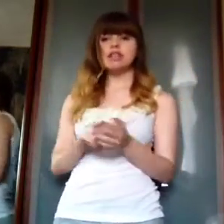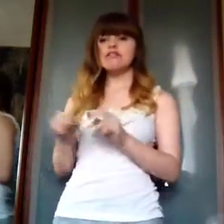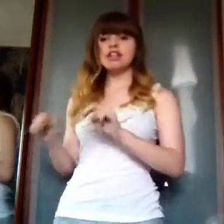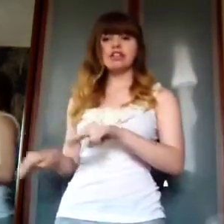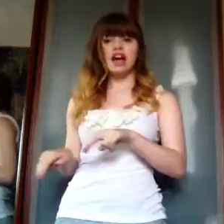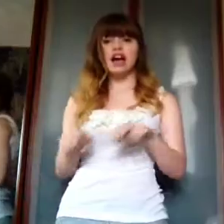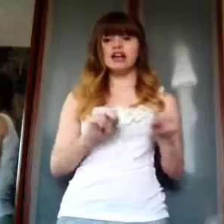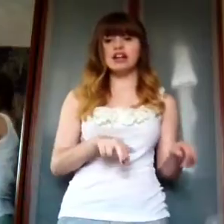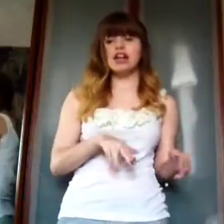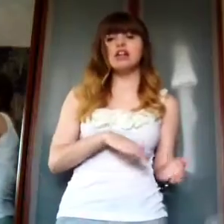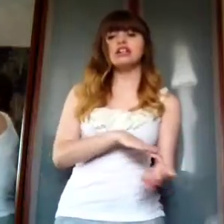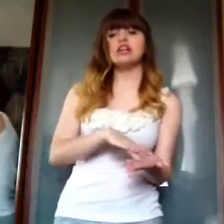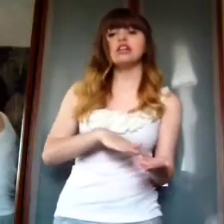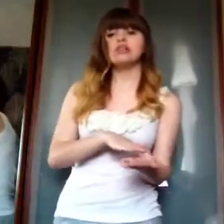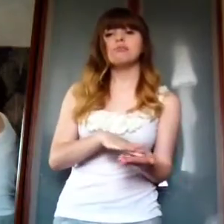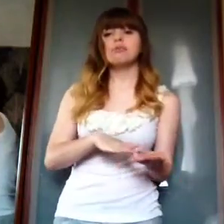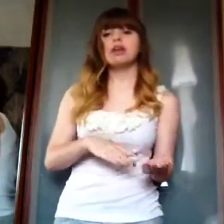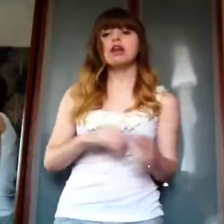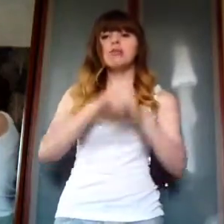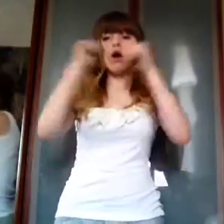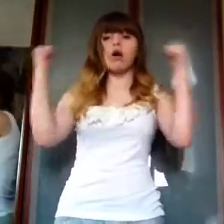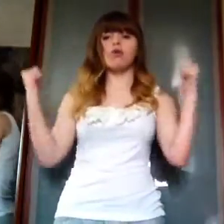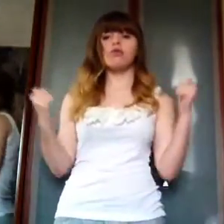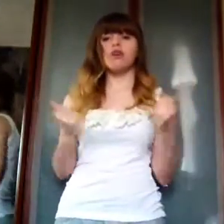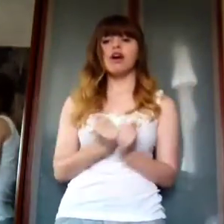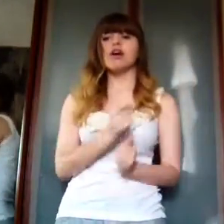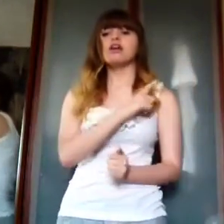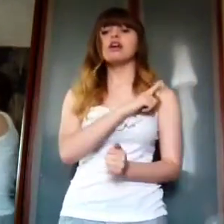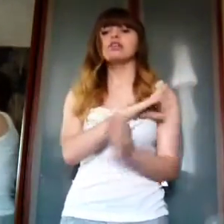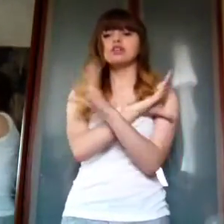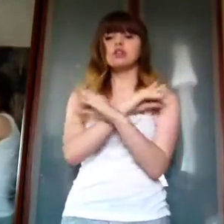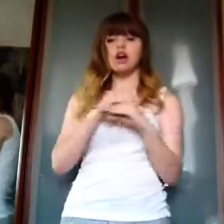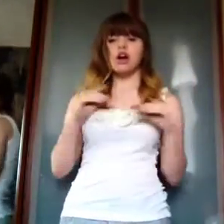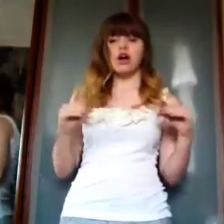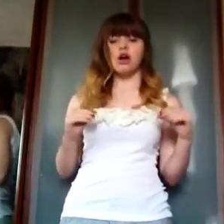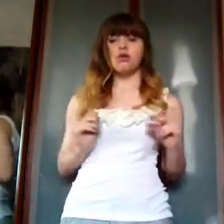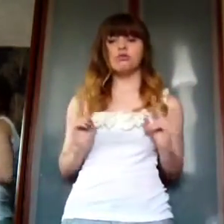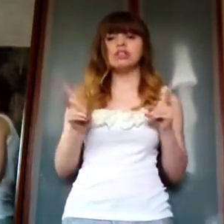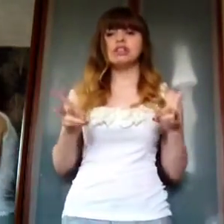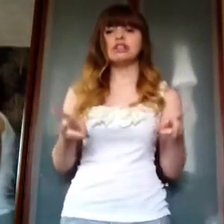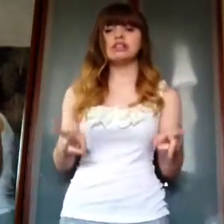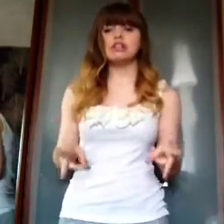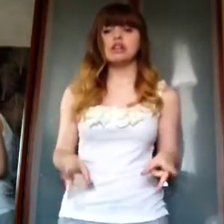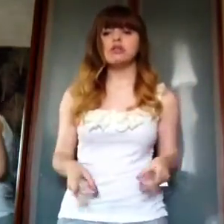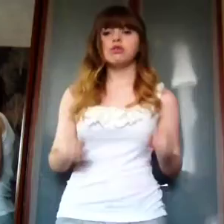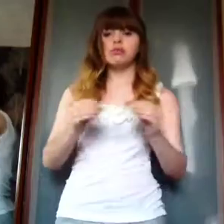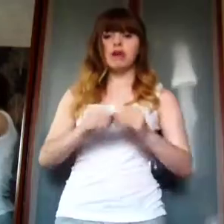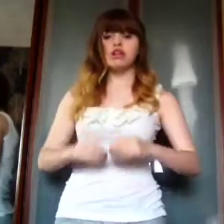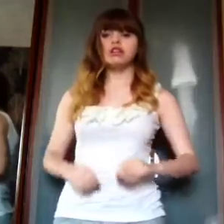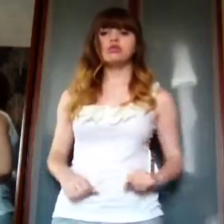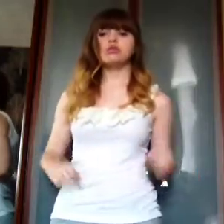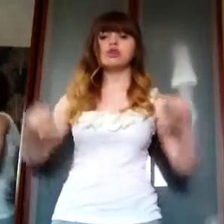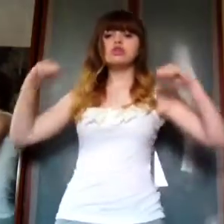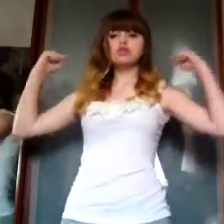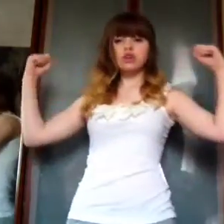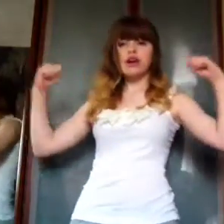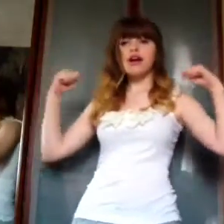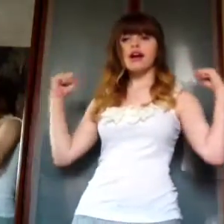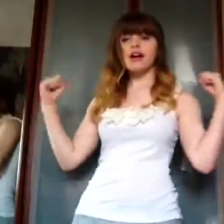secret lighter Doesn't mean I'm over, cause you're gone What doesn't kill you makes you stronger,